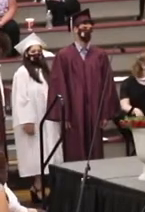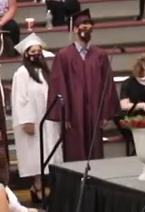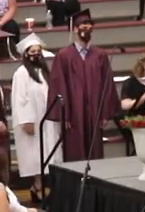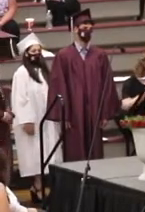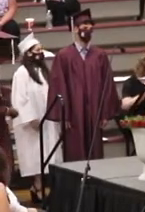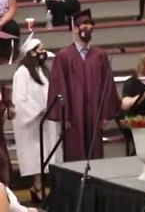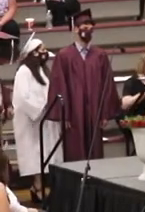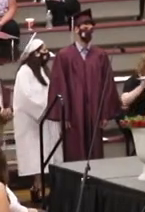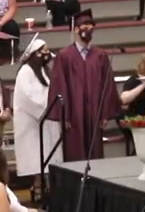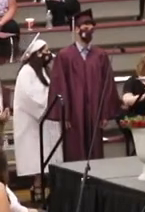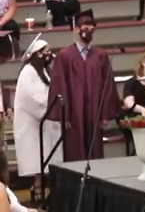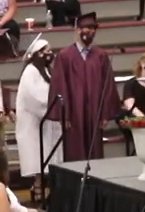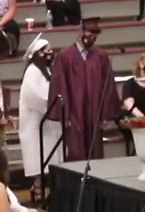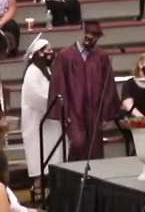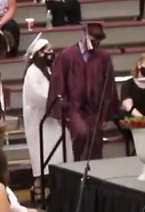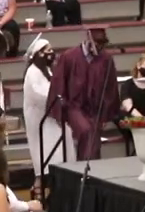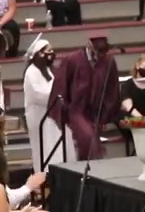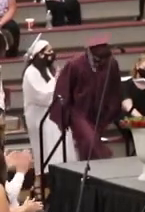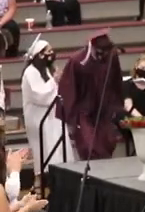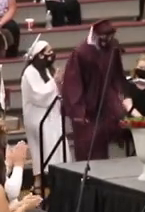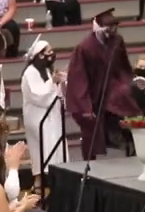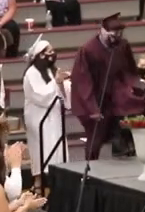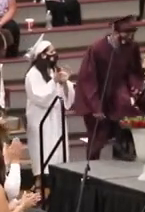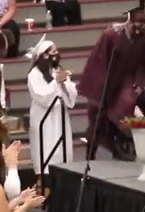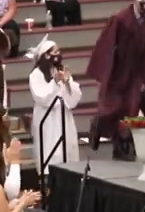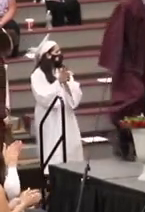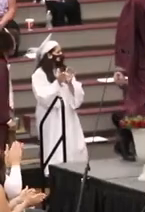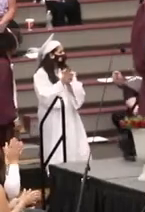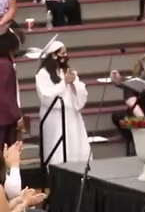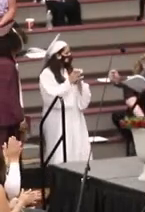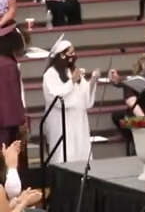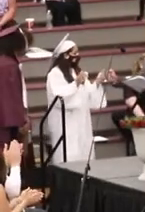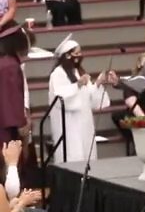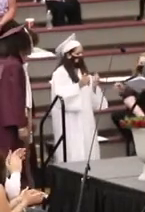Cesar Alejandro Peralta Herrera.